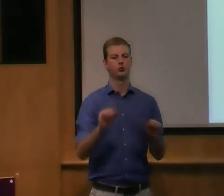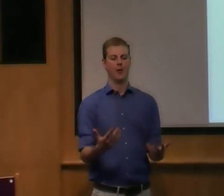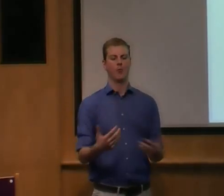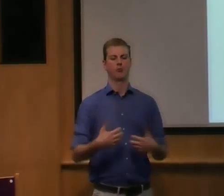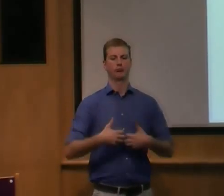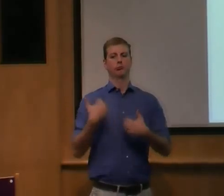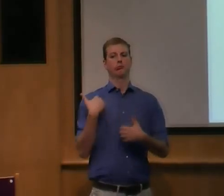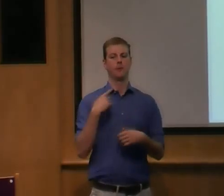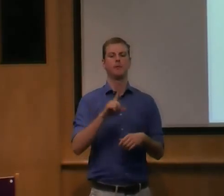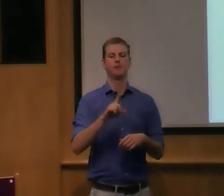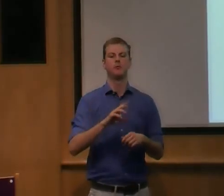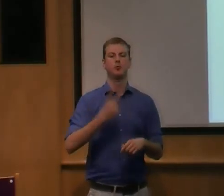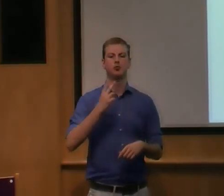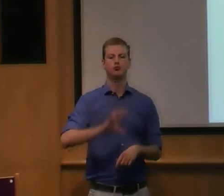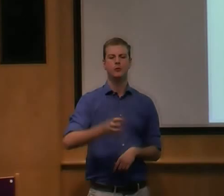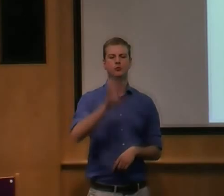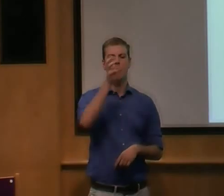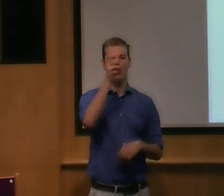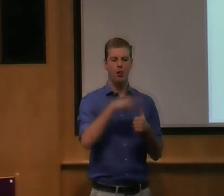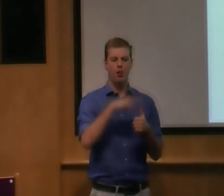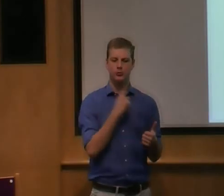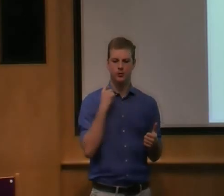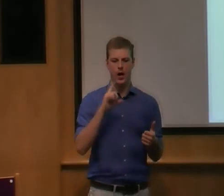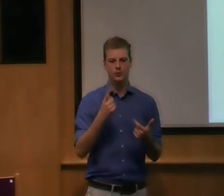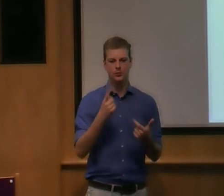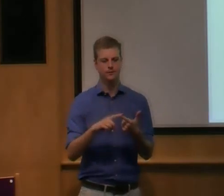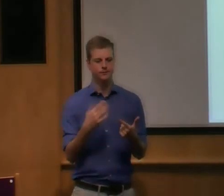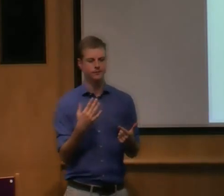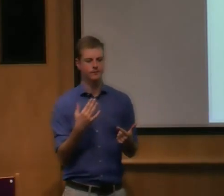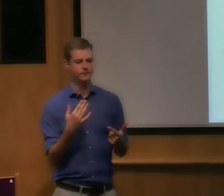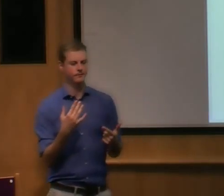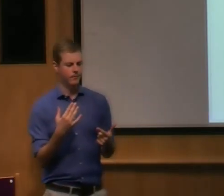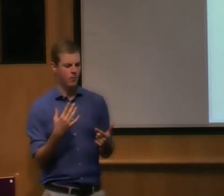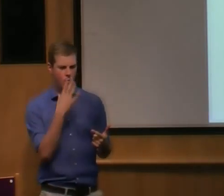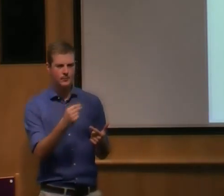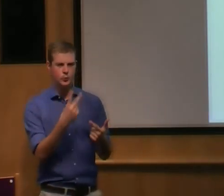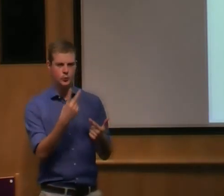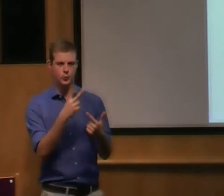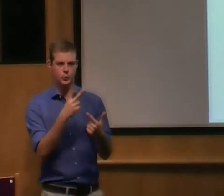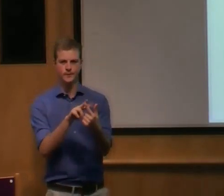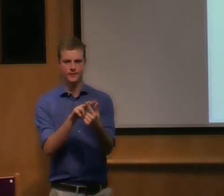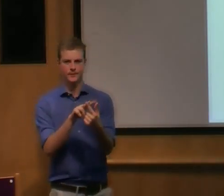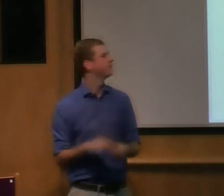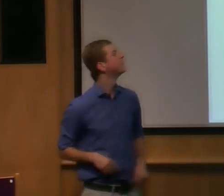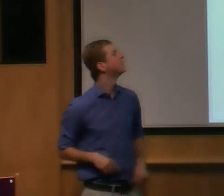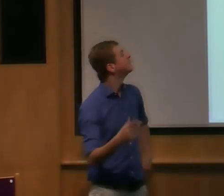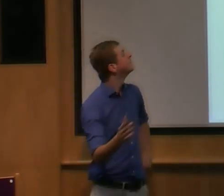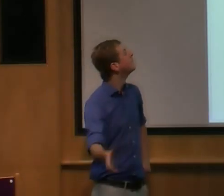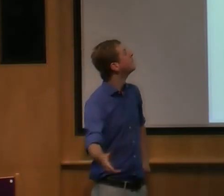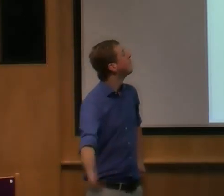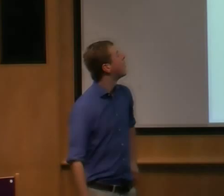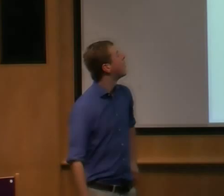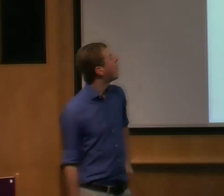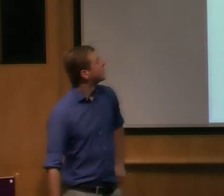So, in England as a region, we haven't got the national. We've got representatives in